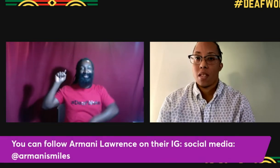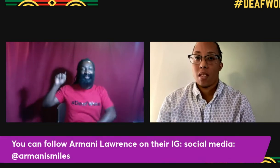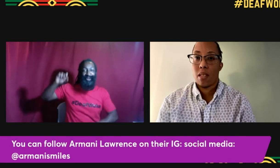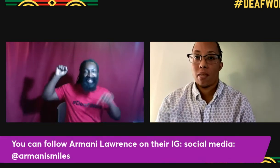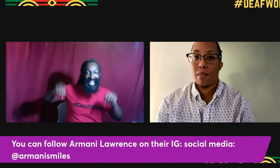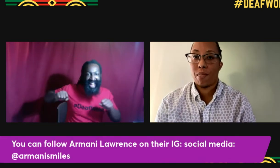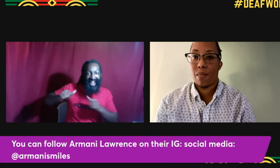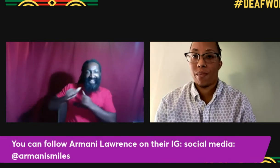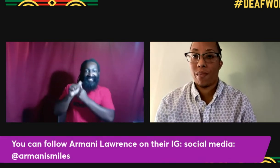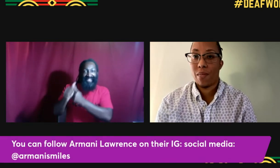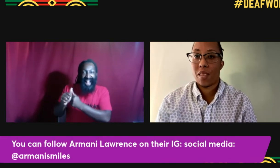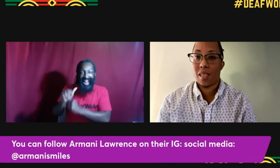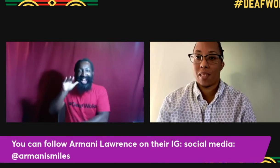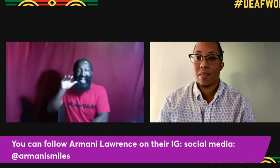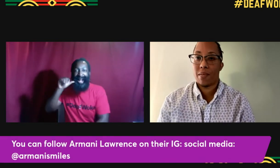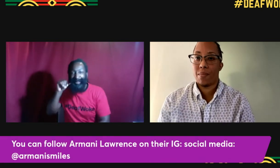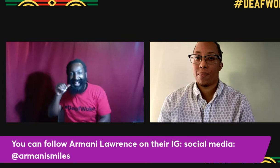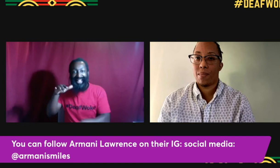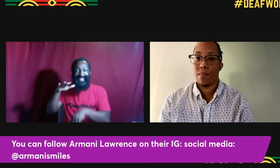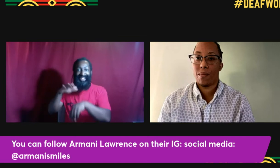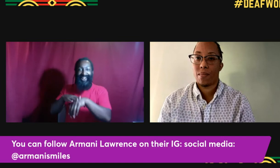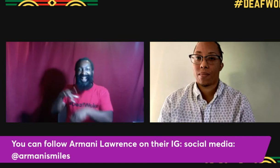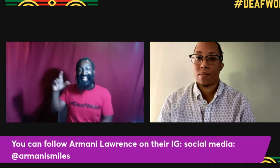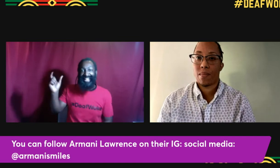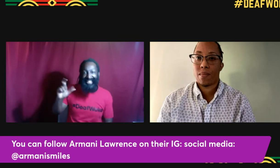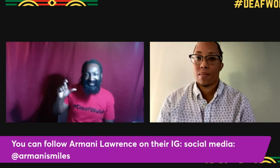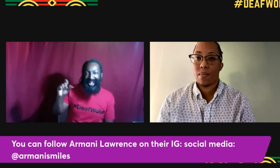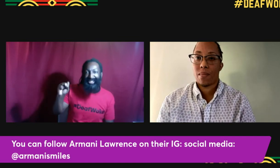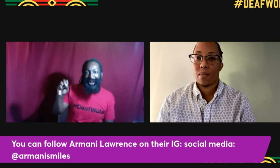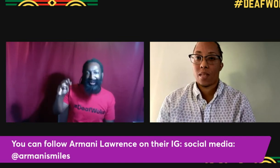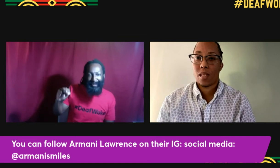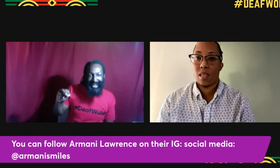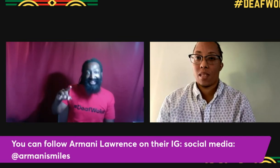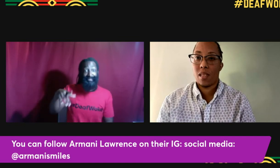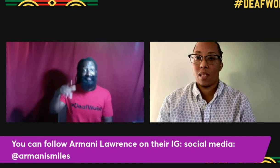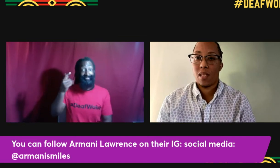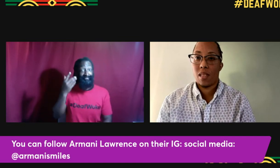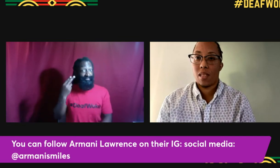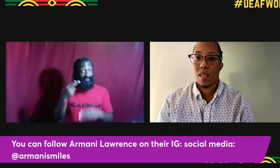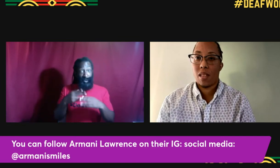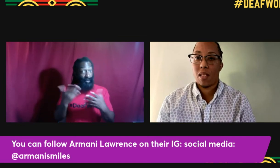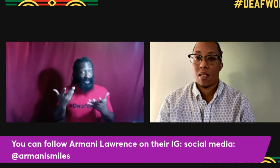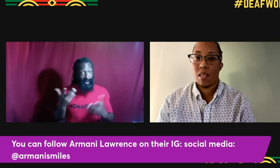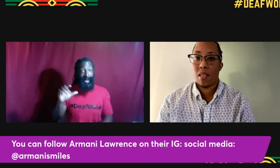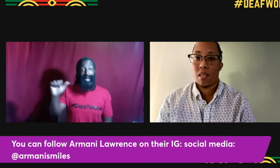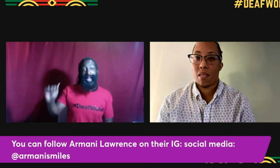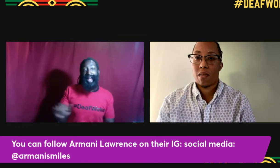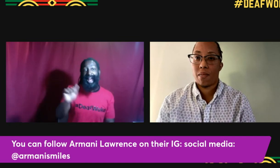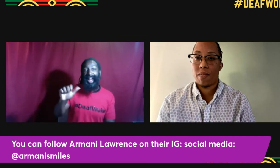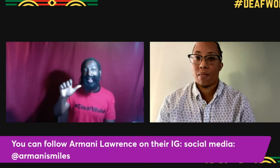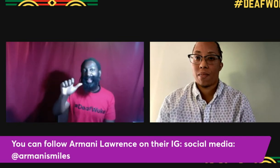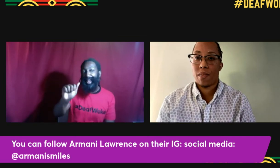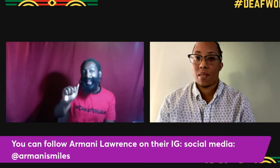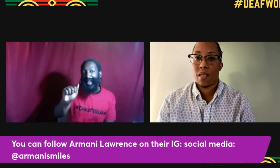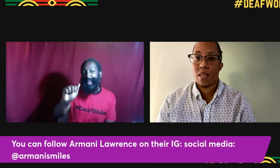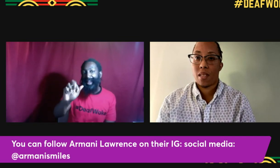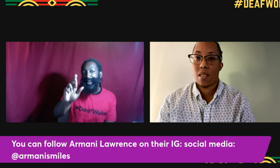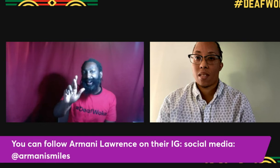Where? Well, on our social media at Armani Smiles on Instagram.